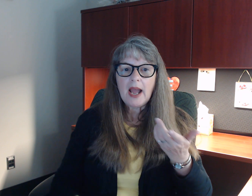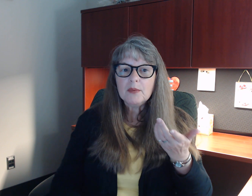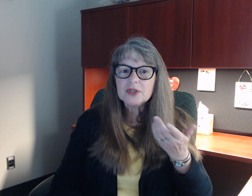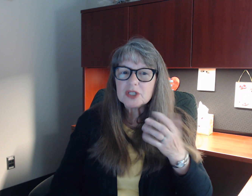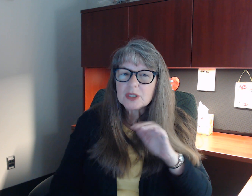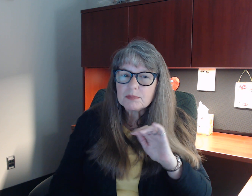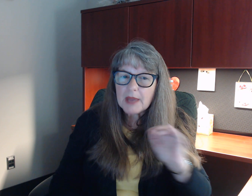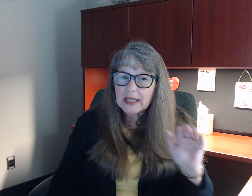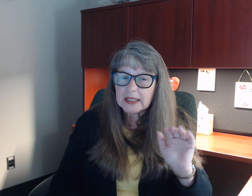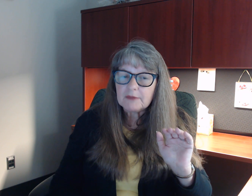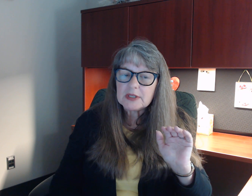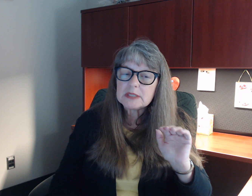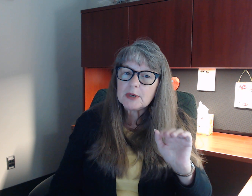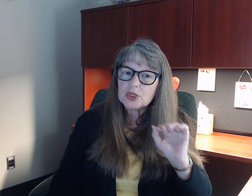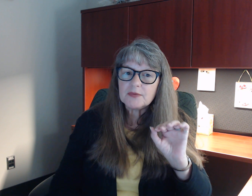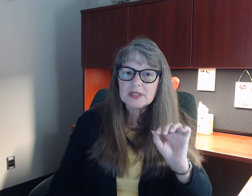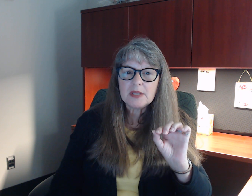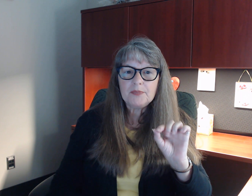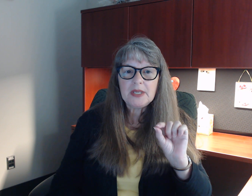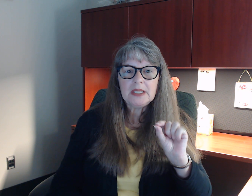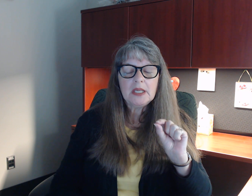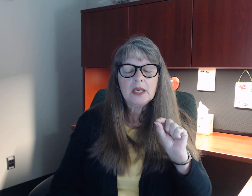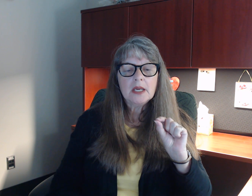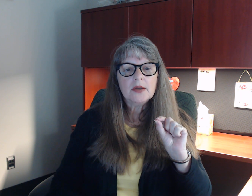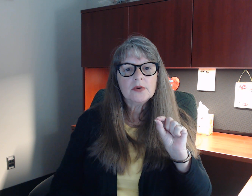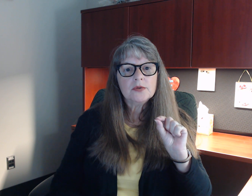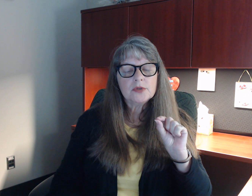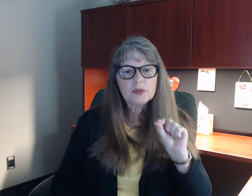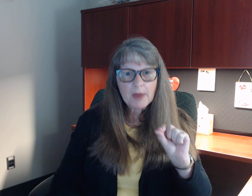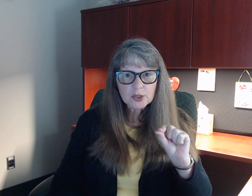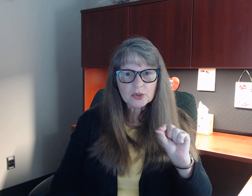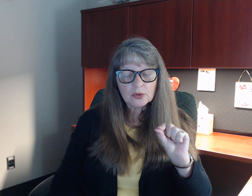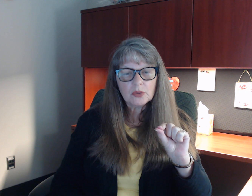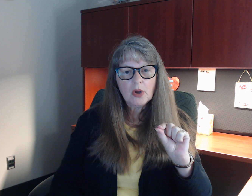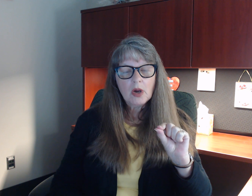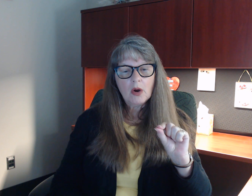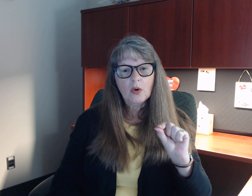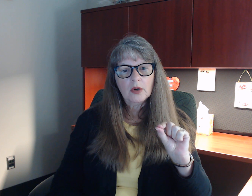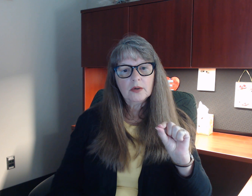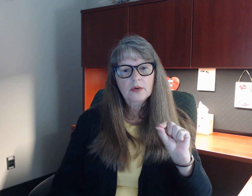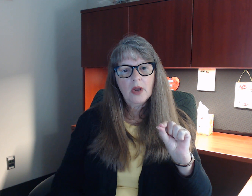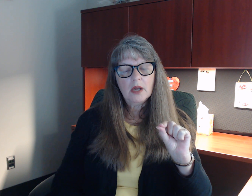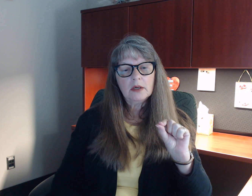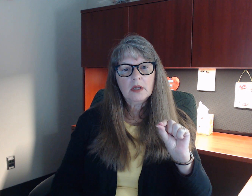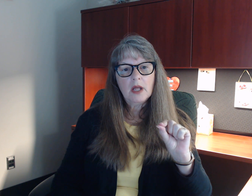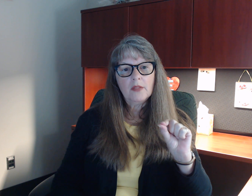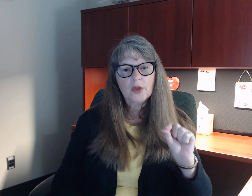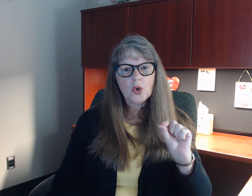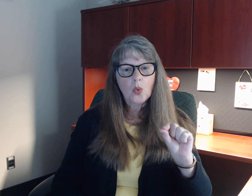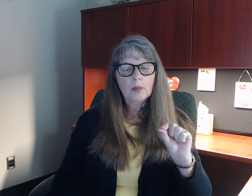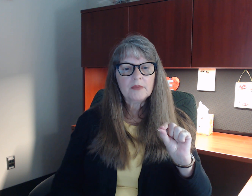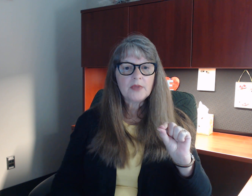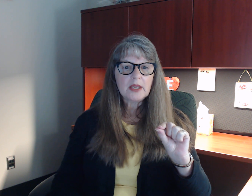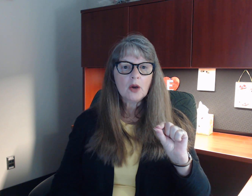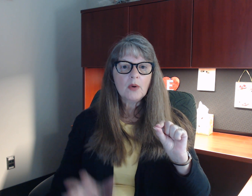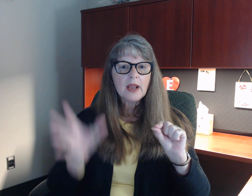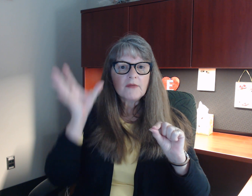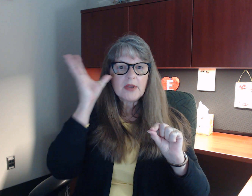would spell it if it's, especially if it's something special or not the norm. If they go